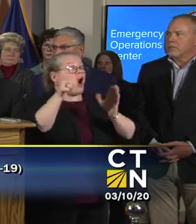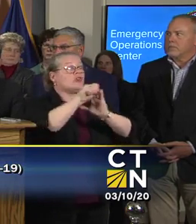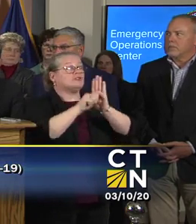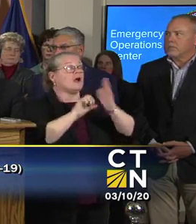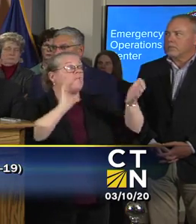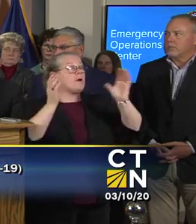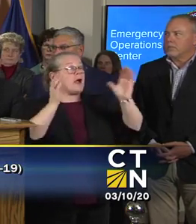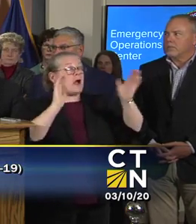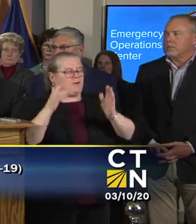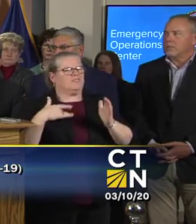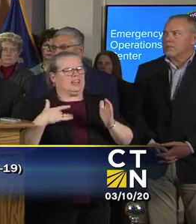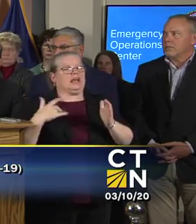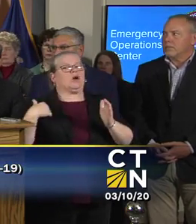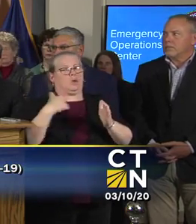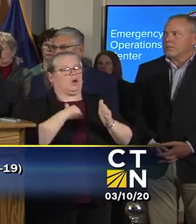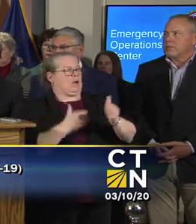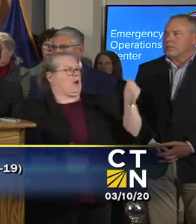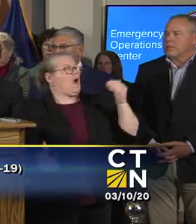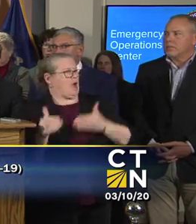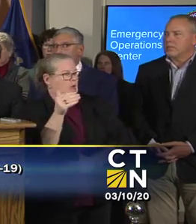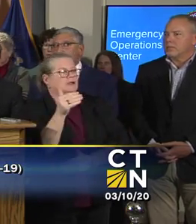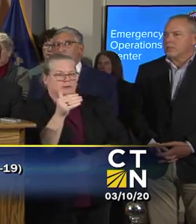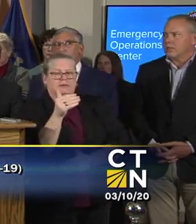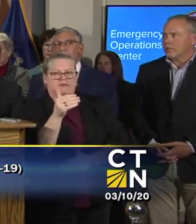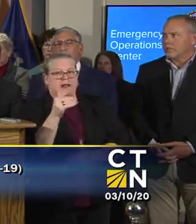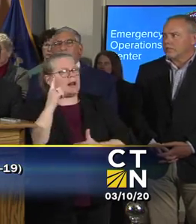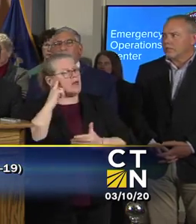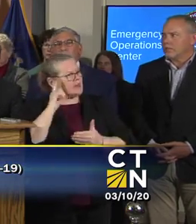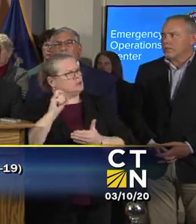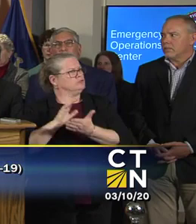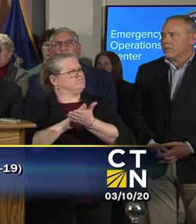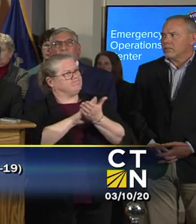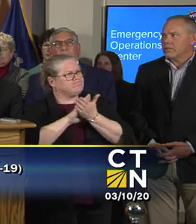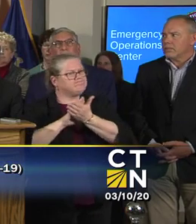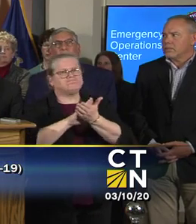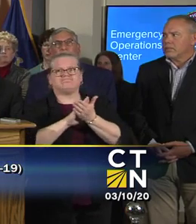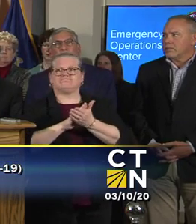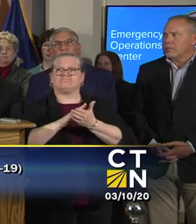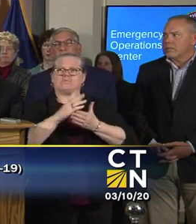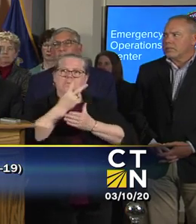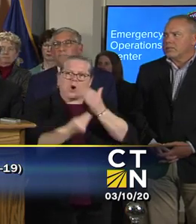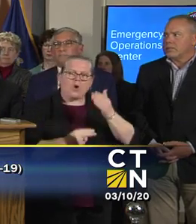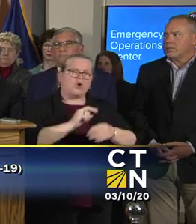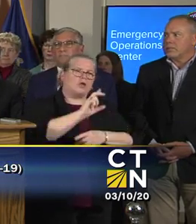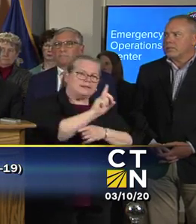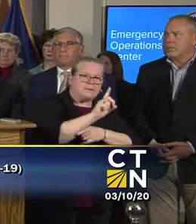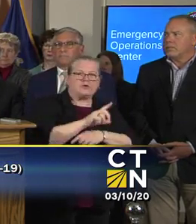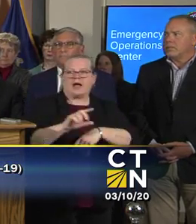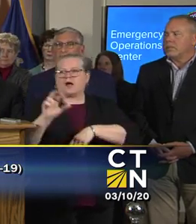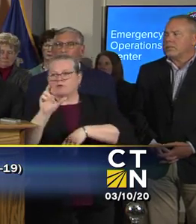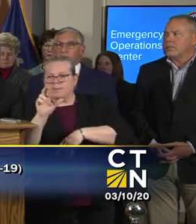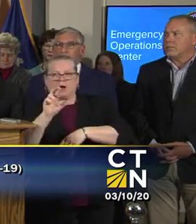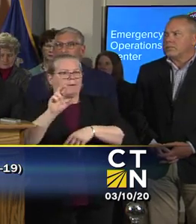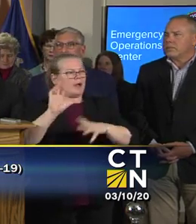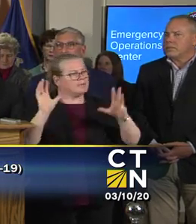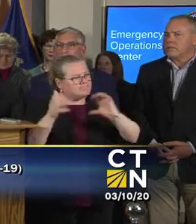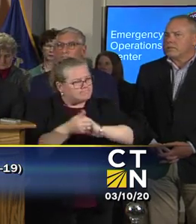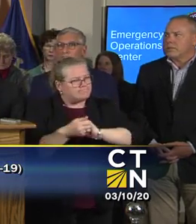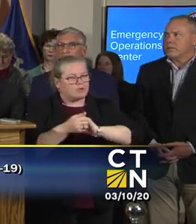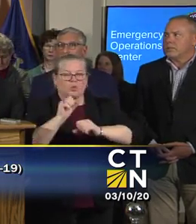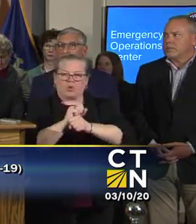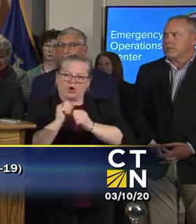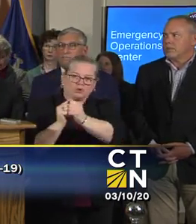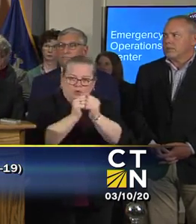of on a bipartisan basis with state level, at the municipal level, where we're really taking a leadership position on this topic in a way to get out in front of